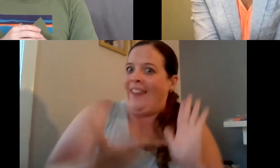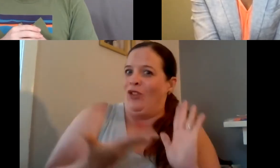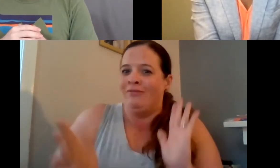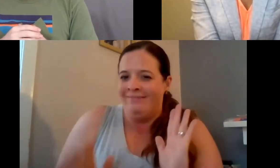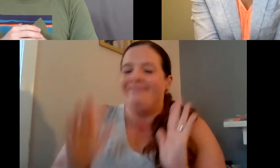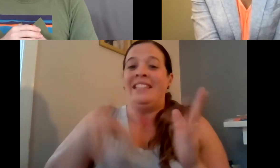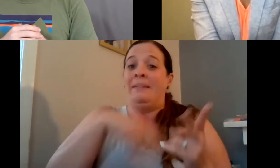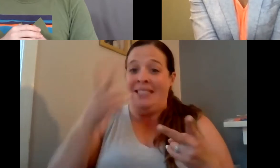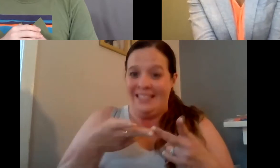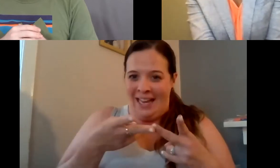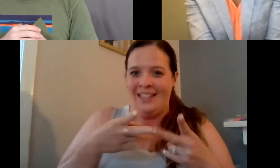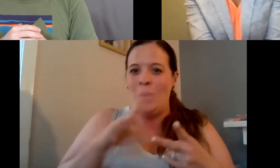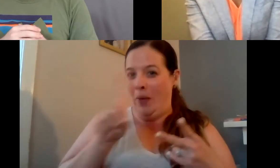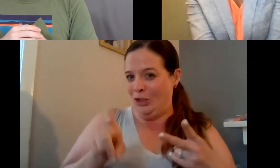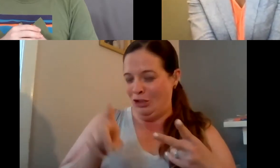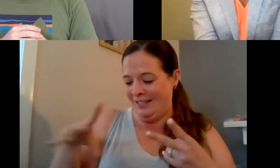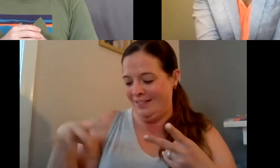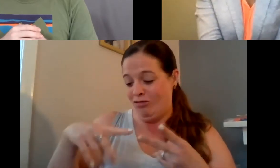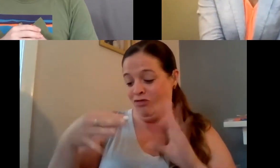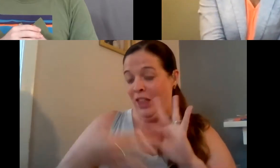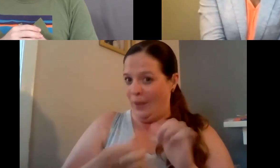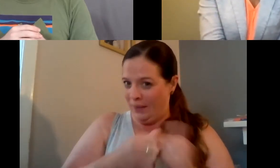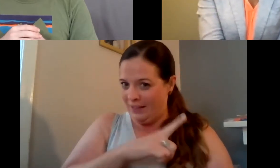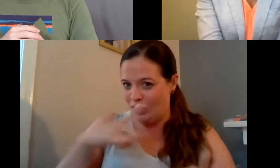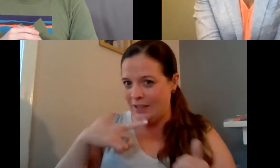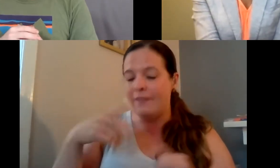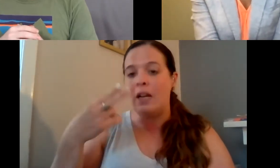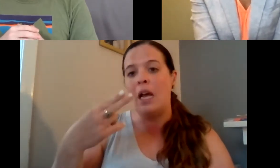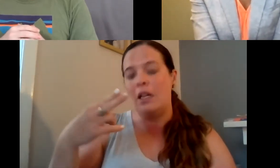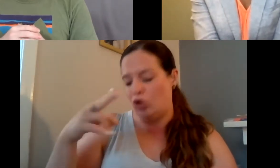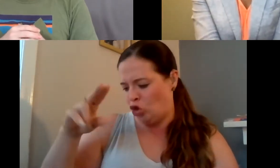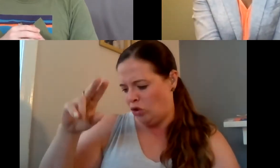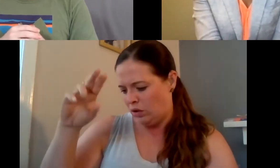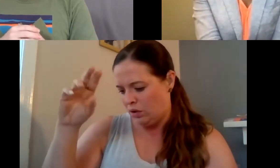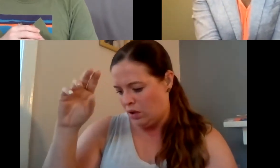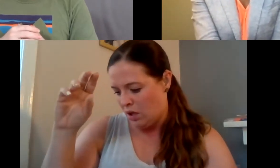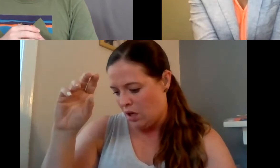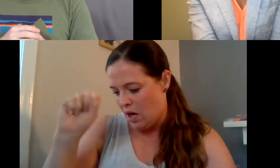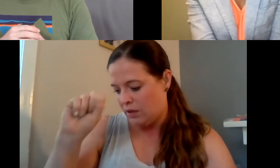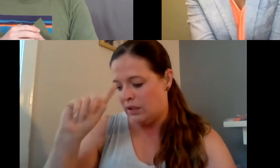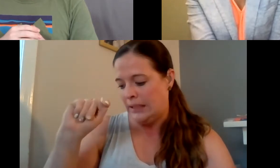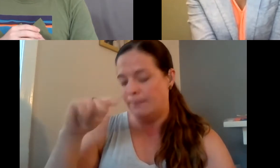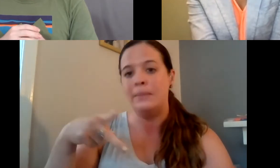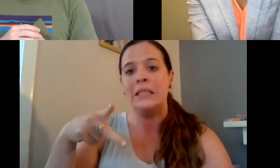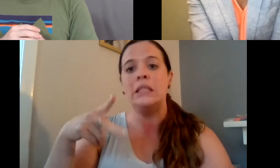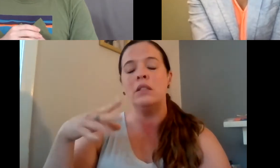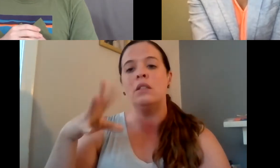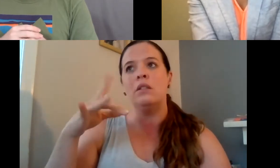I know that it's already there in the ADA, so that's my first question. And then second is related to the legislature, the